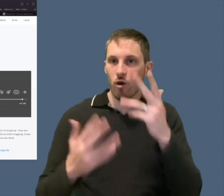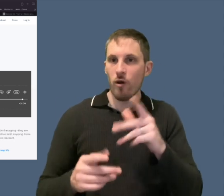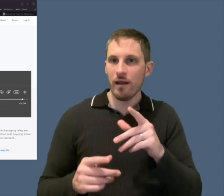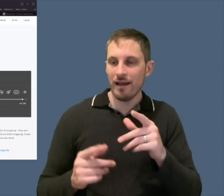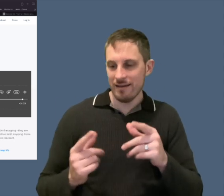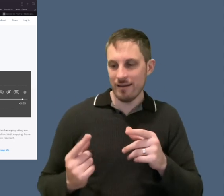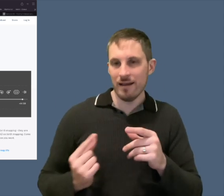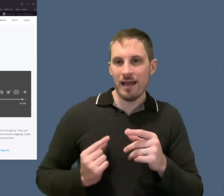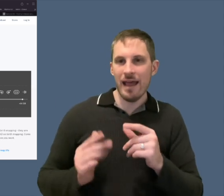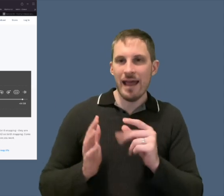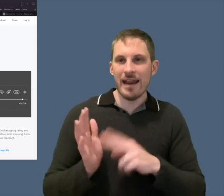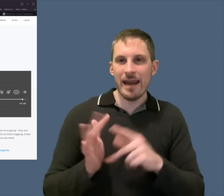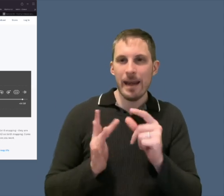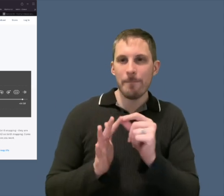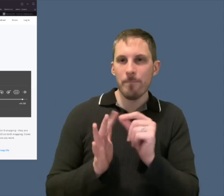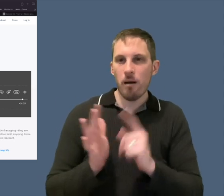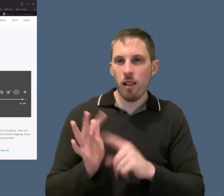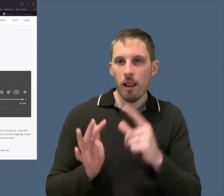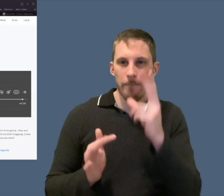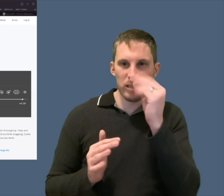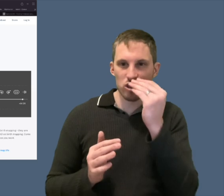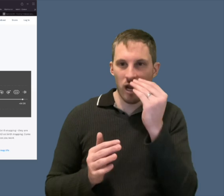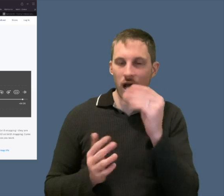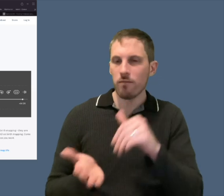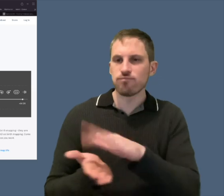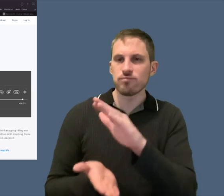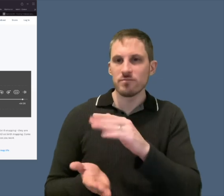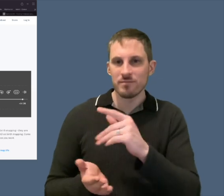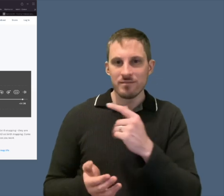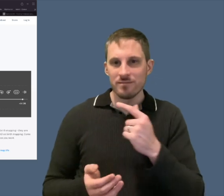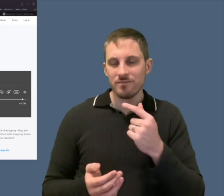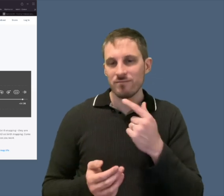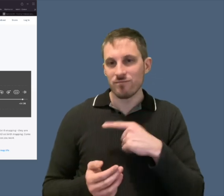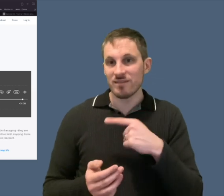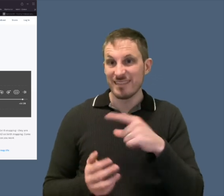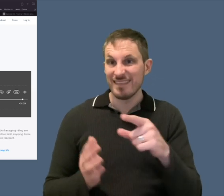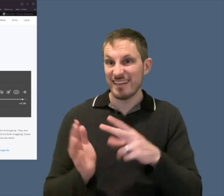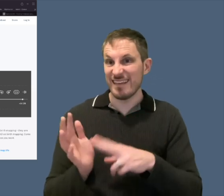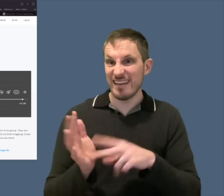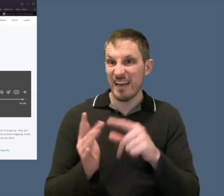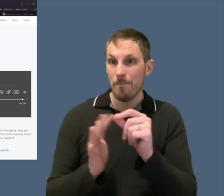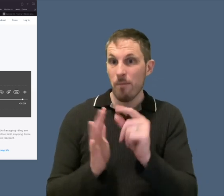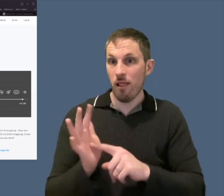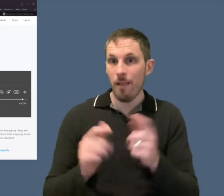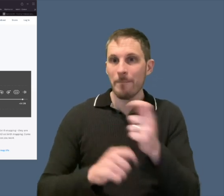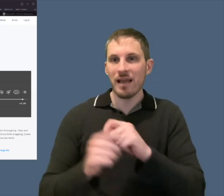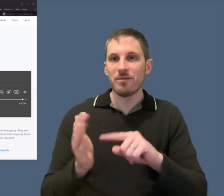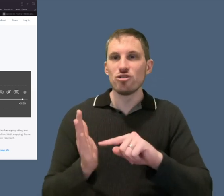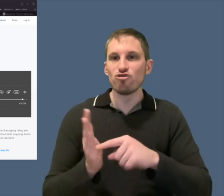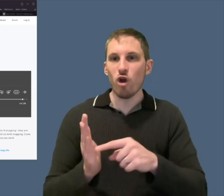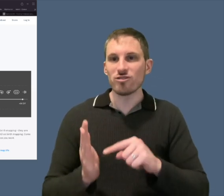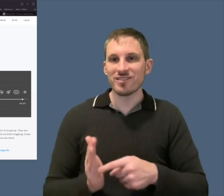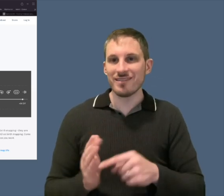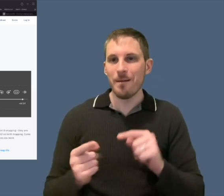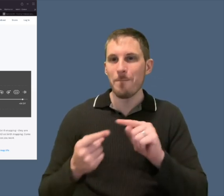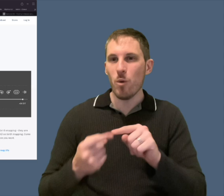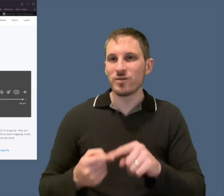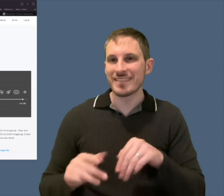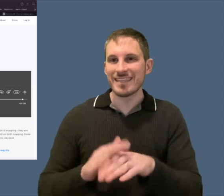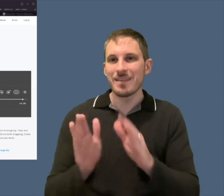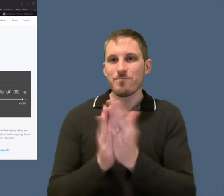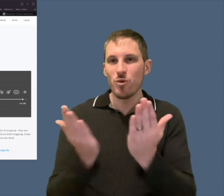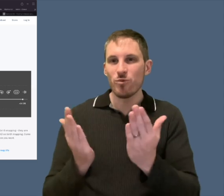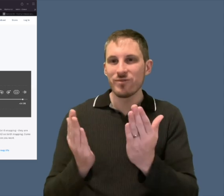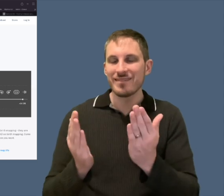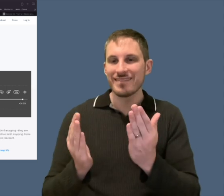need to know this if you're going to get the book. Because the nipples are the dot points in the book. And so without that